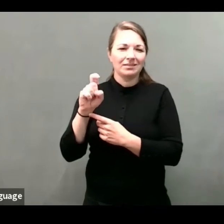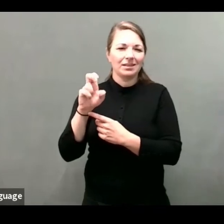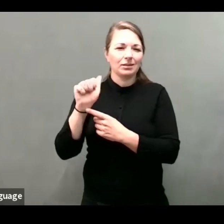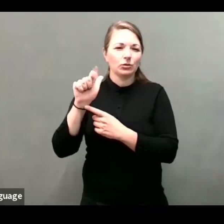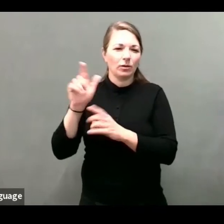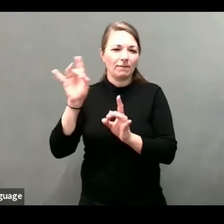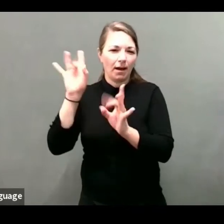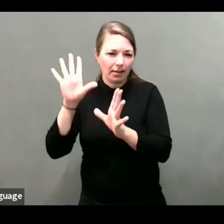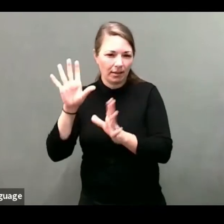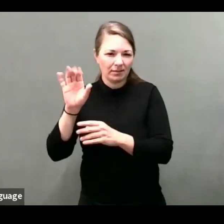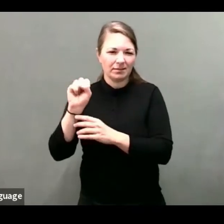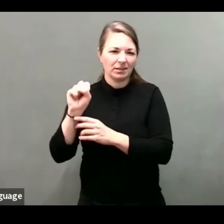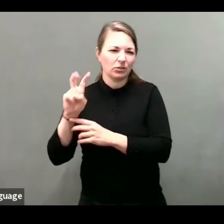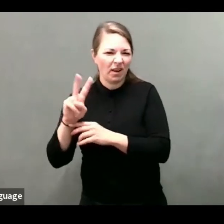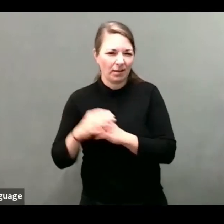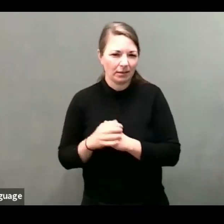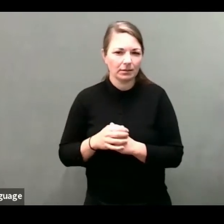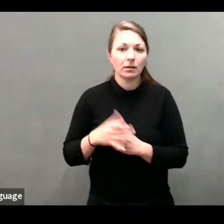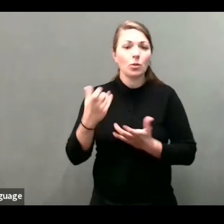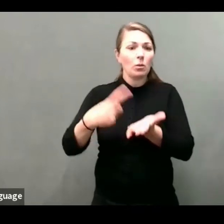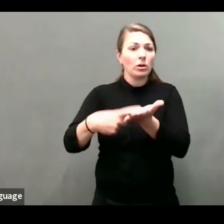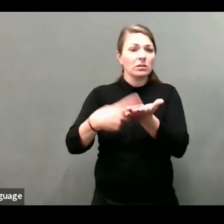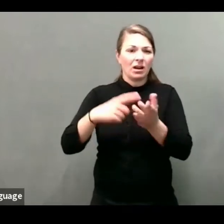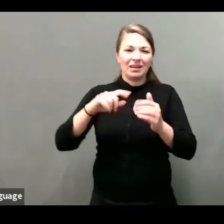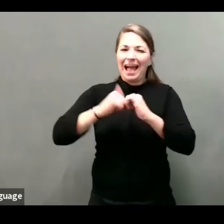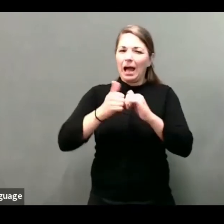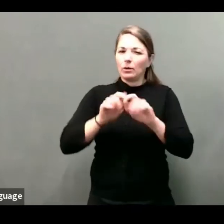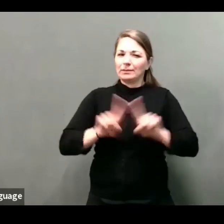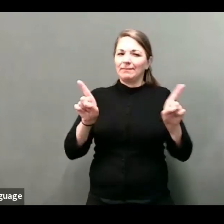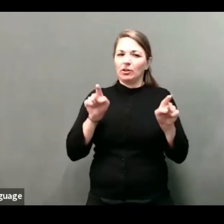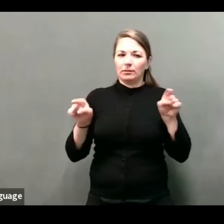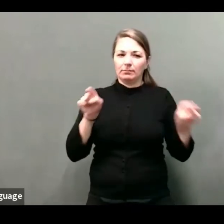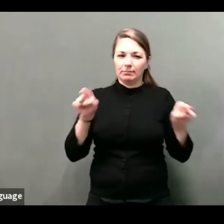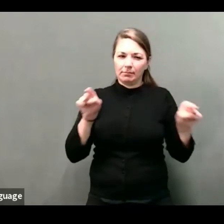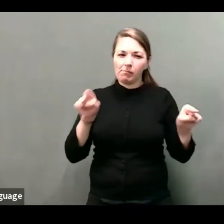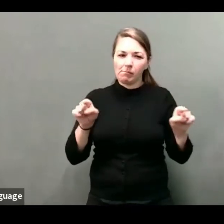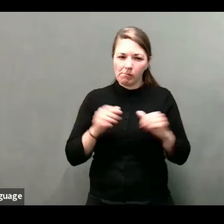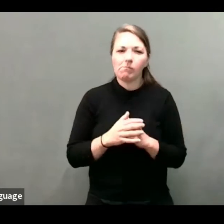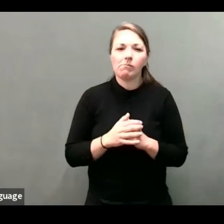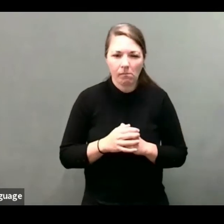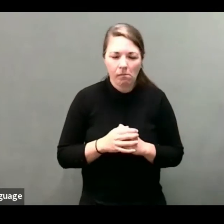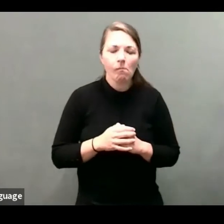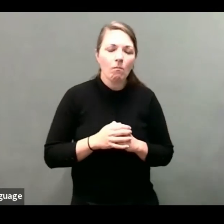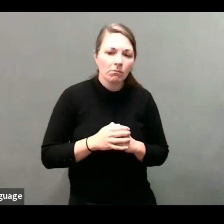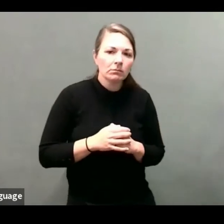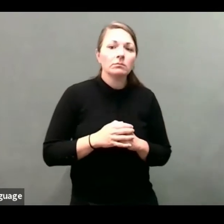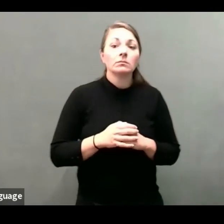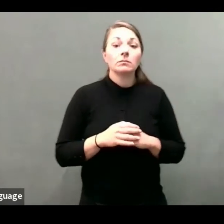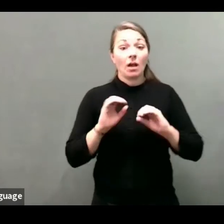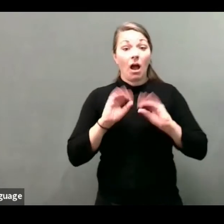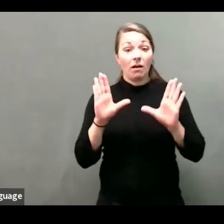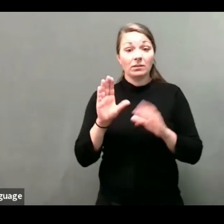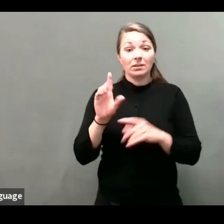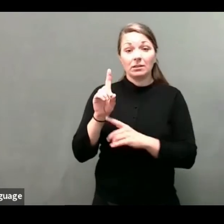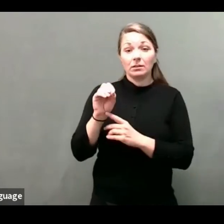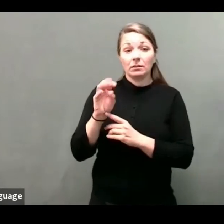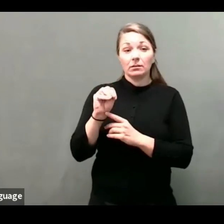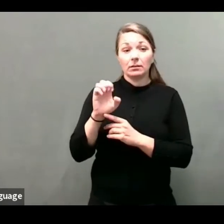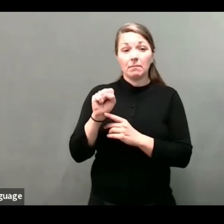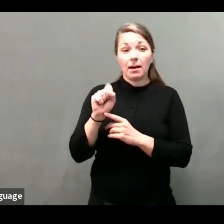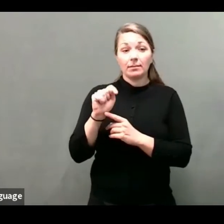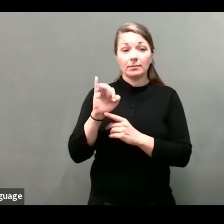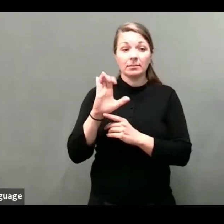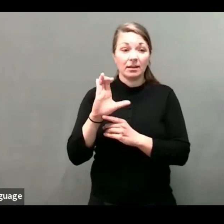types of violence different from one another. And so obviously within domestic violence,